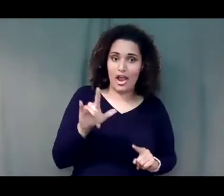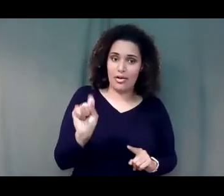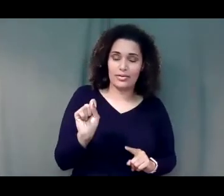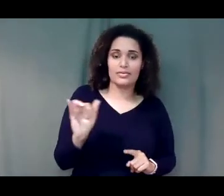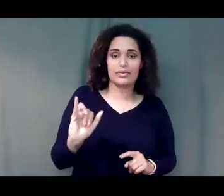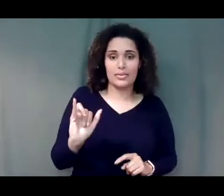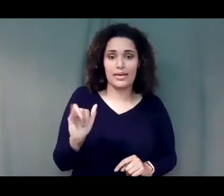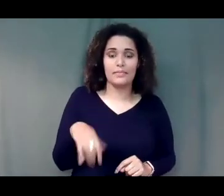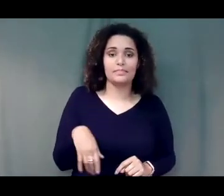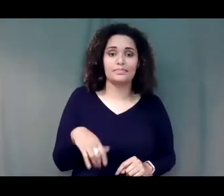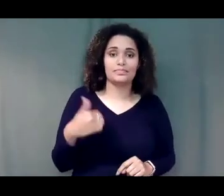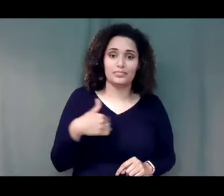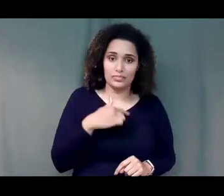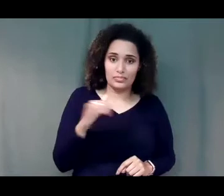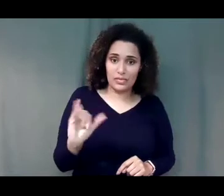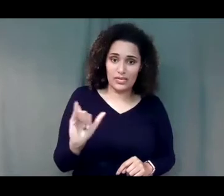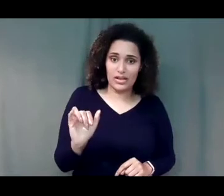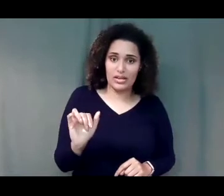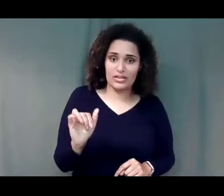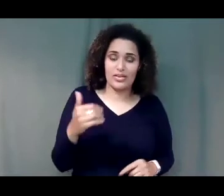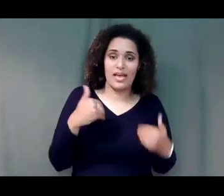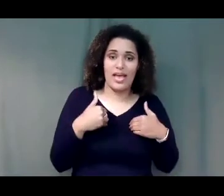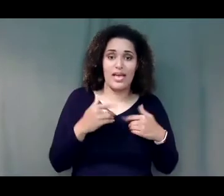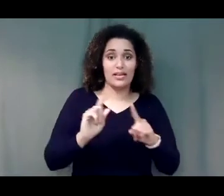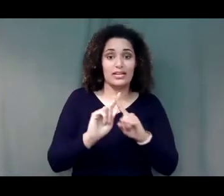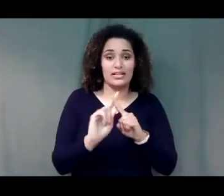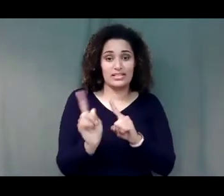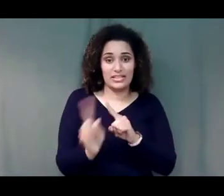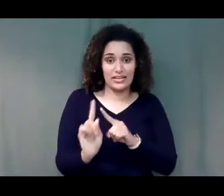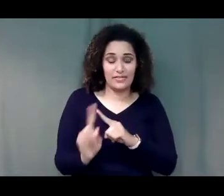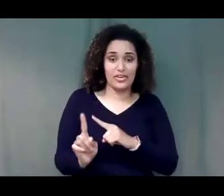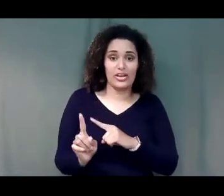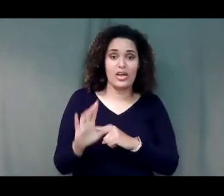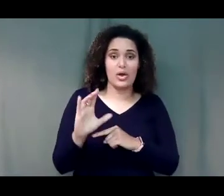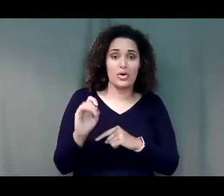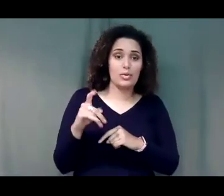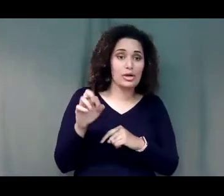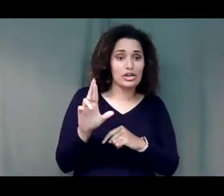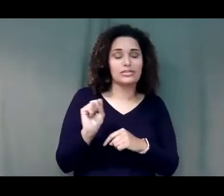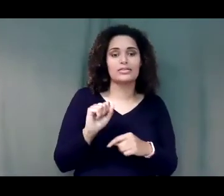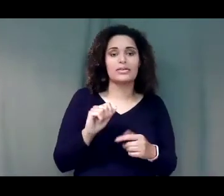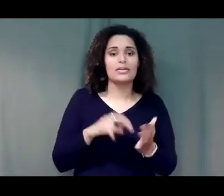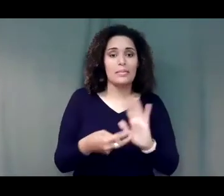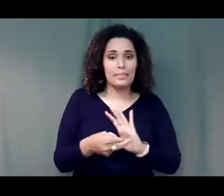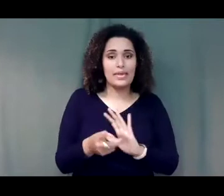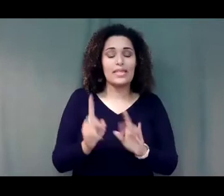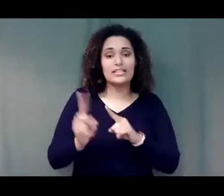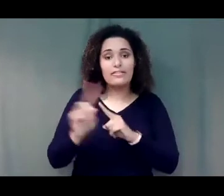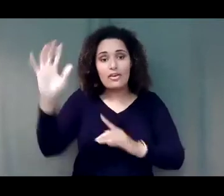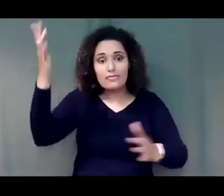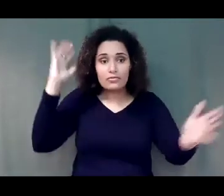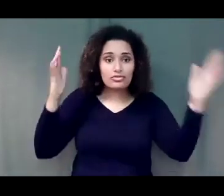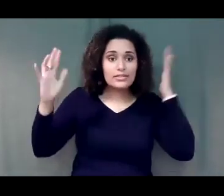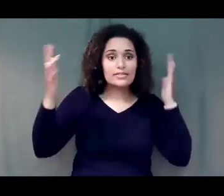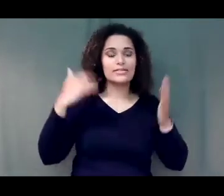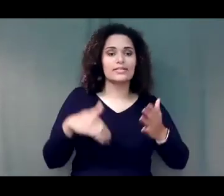we also use, for sure, a mix of barrels from different coopers, because the different forests and the different trees